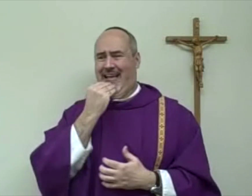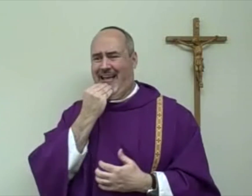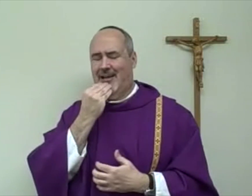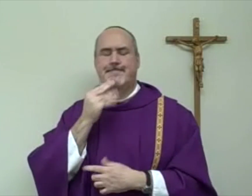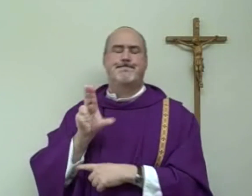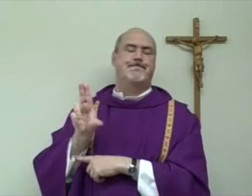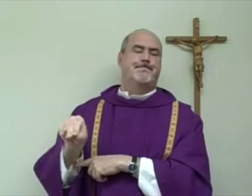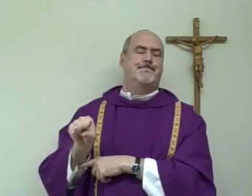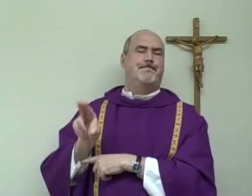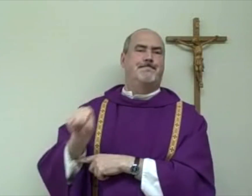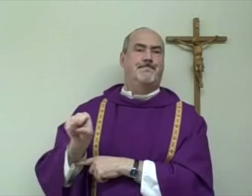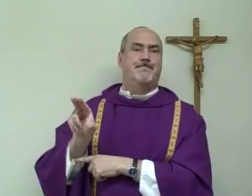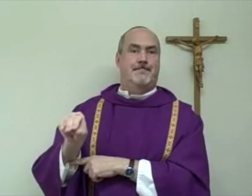really kind of helps us